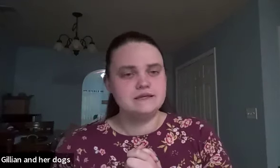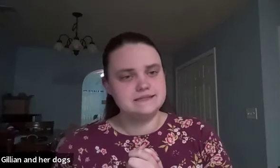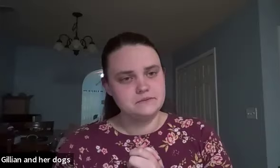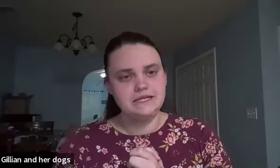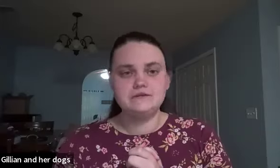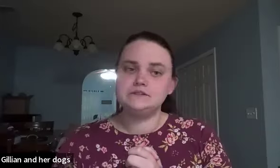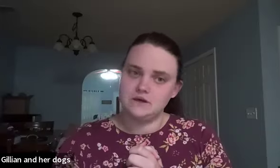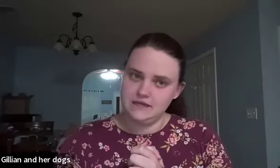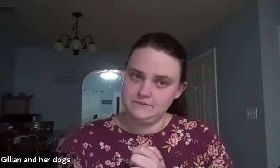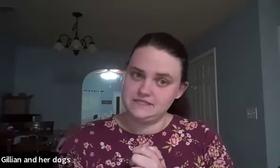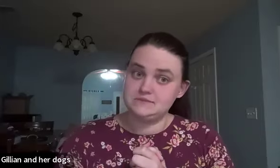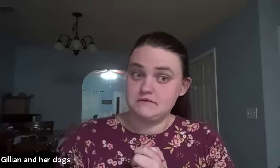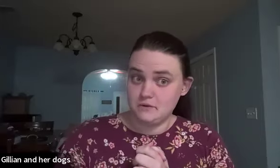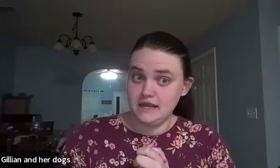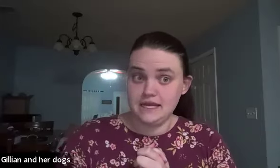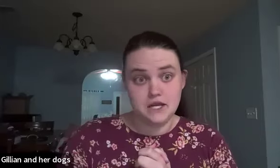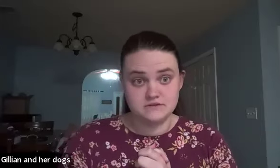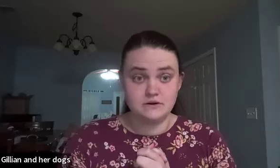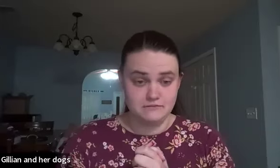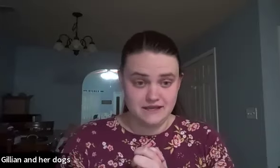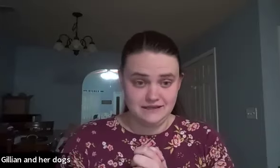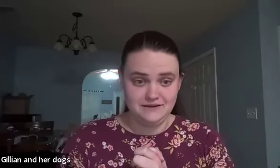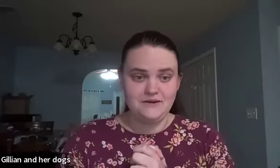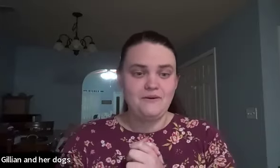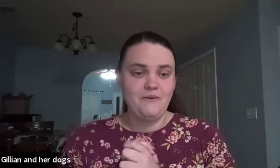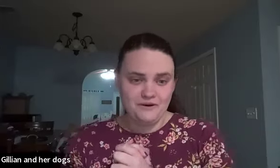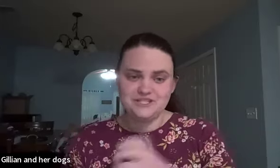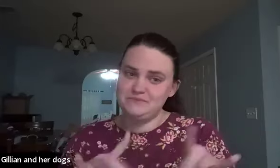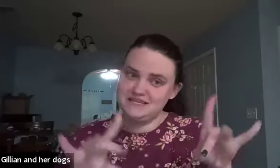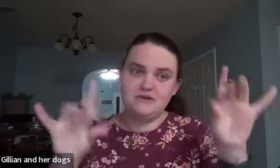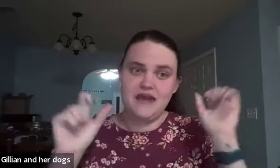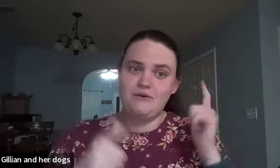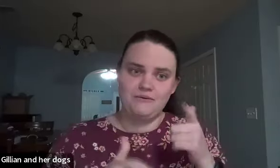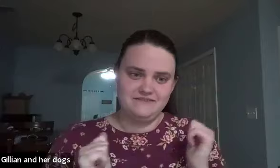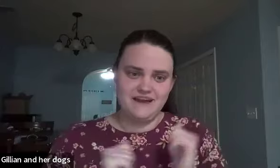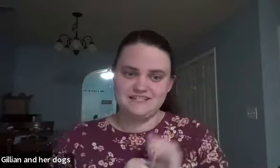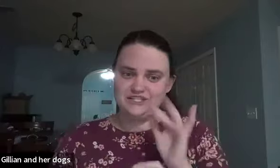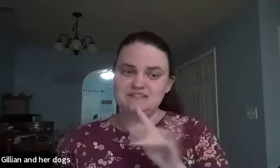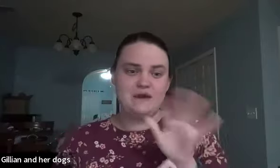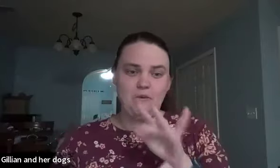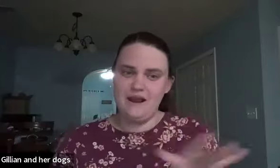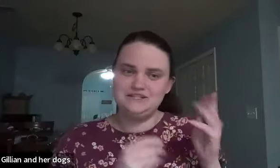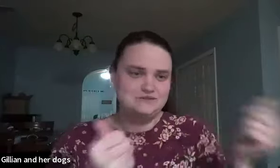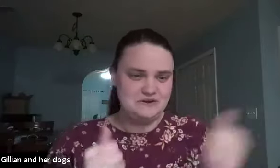Okay, someone either saw ABCs beforehand and knows already, or she picked up on that really fast because you did that way too